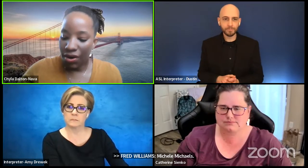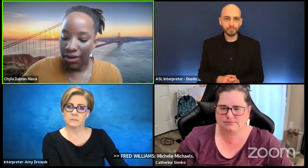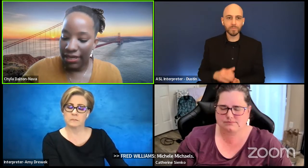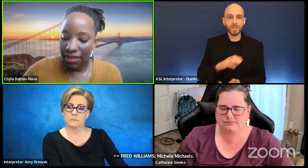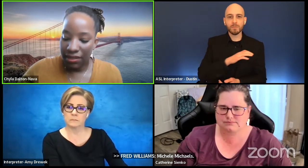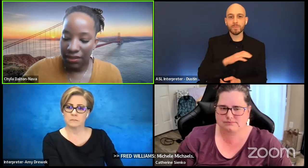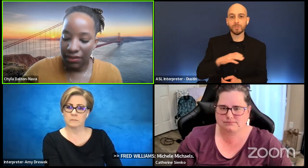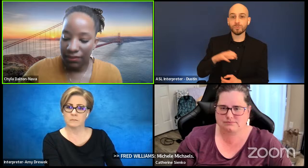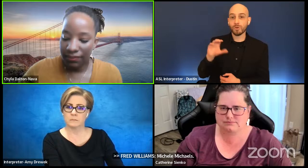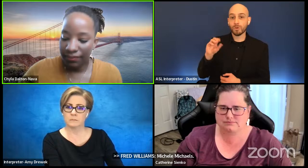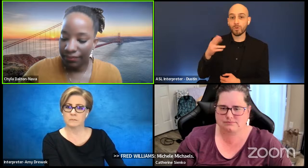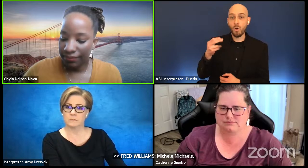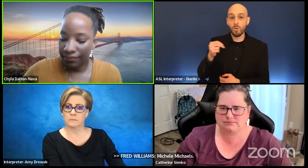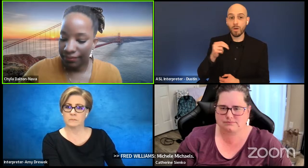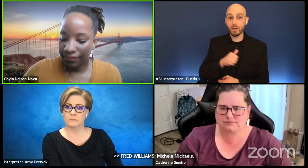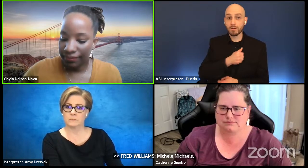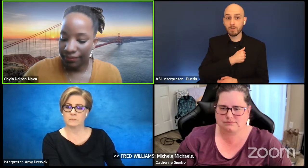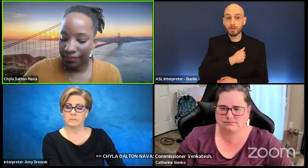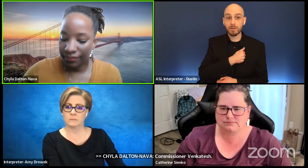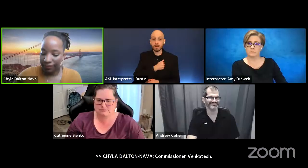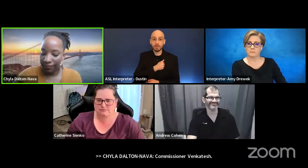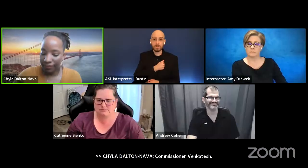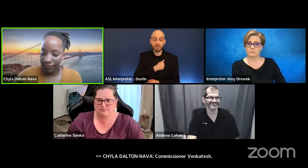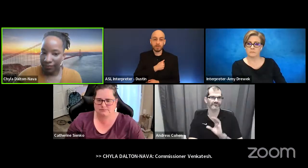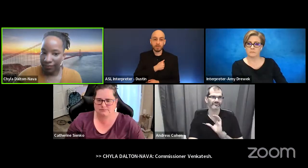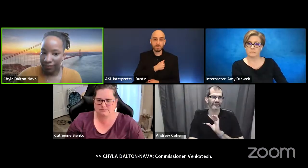Commissioner Cohen,